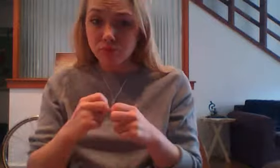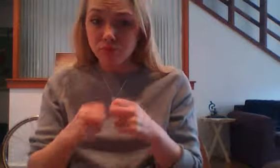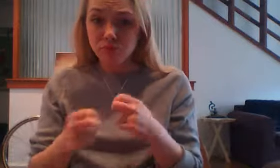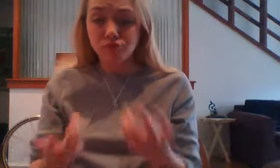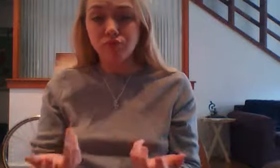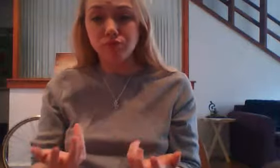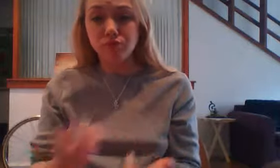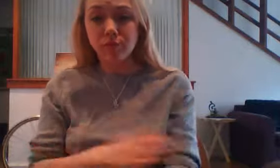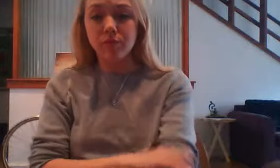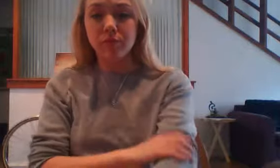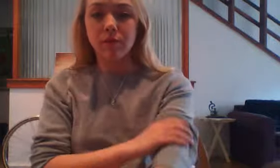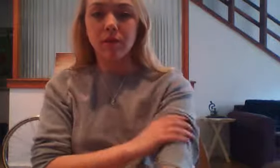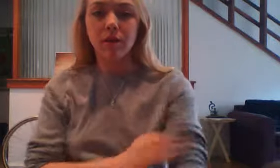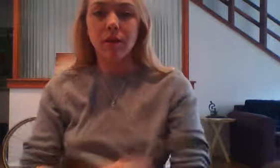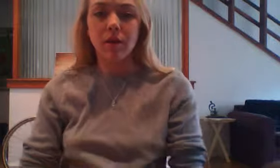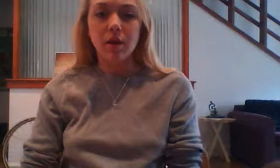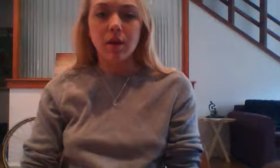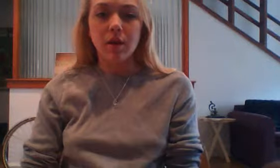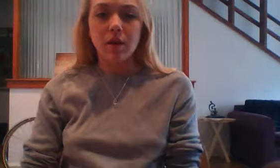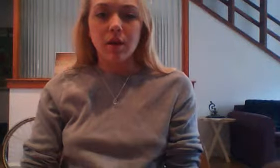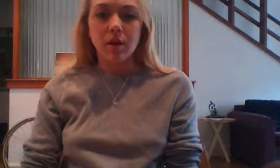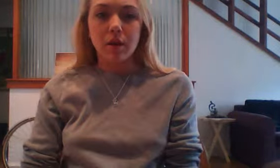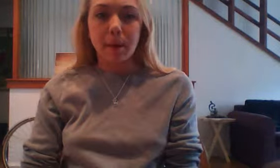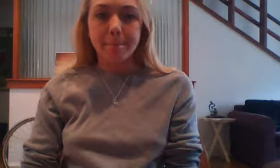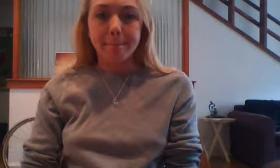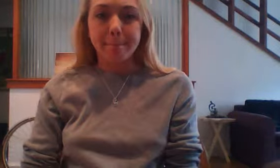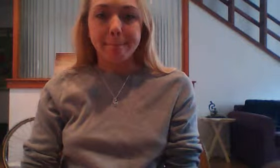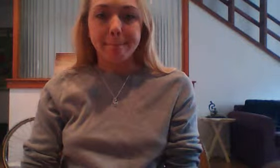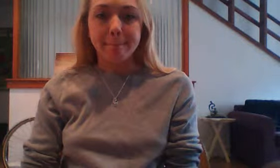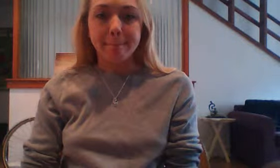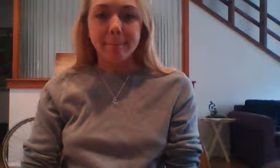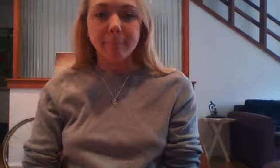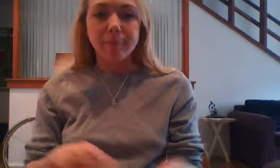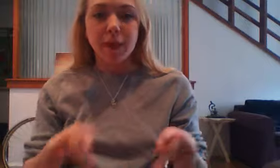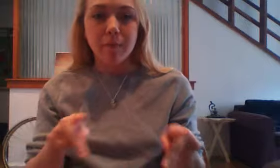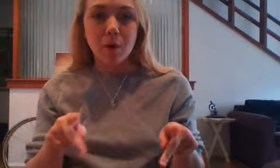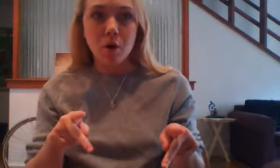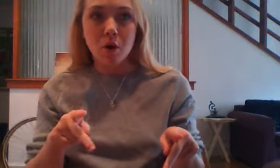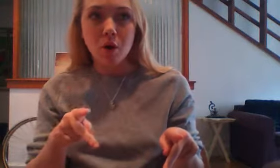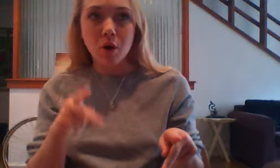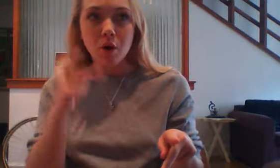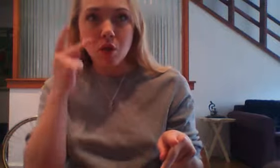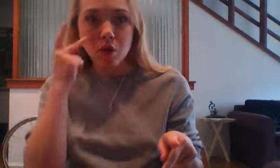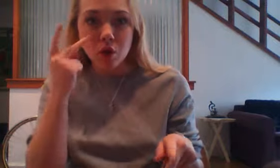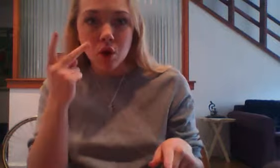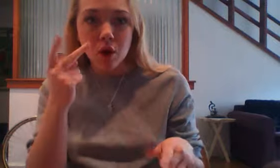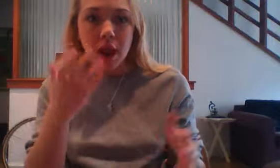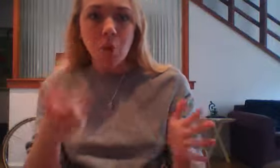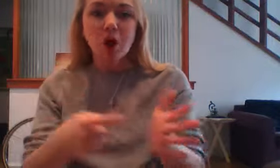is because, again, people are looking very rigidly and very legalistically at what they have to do according to the